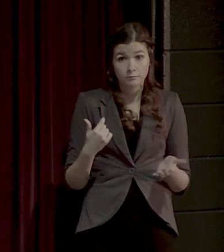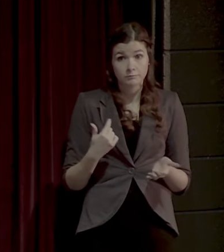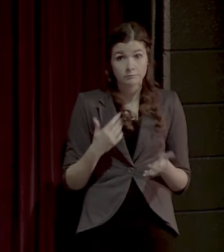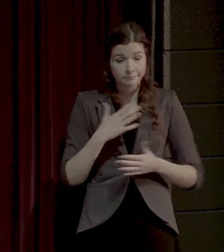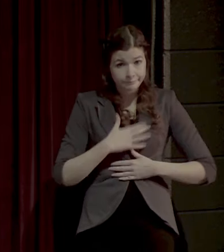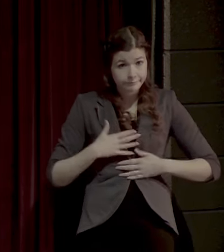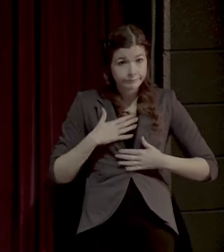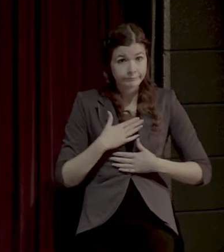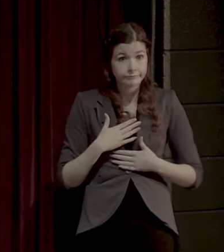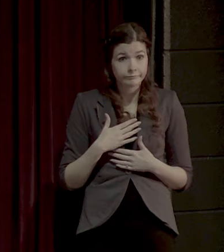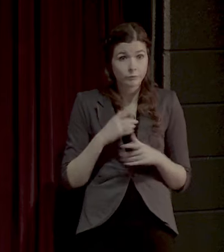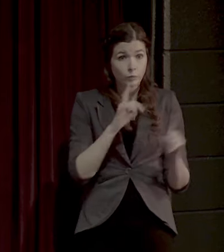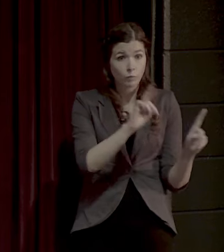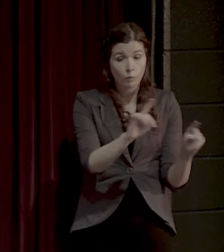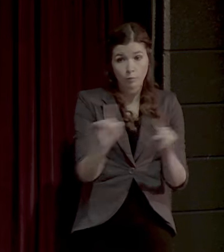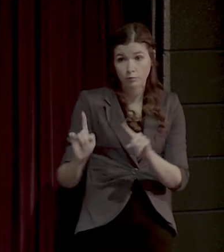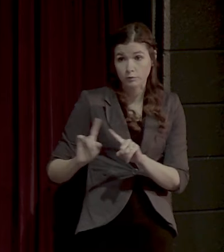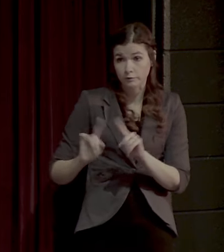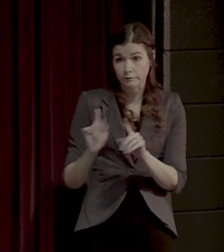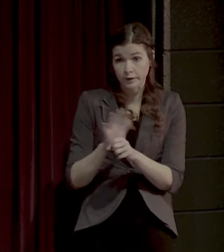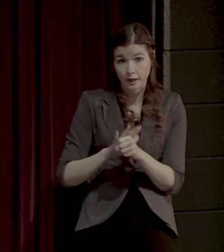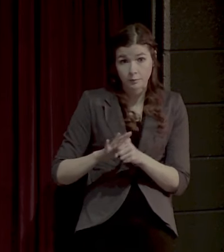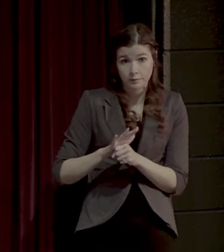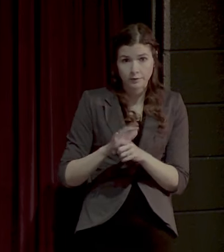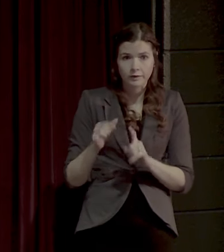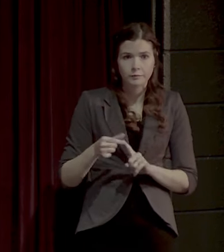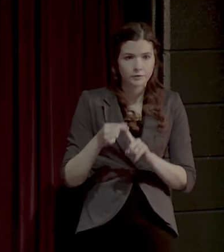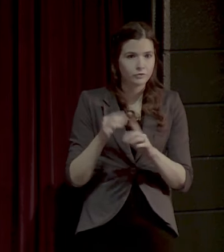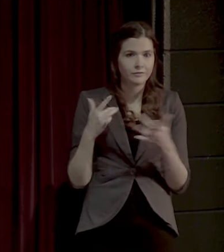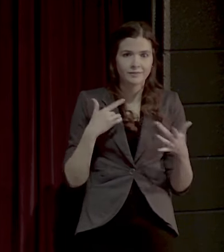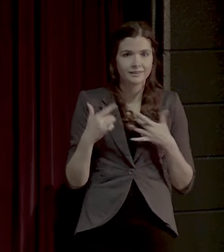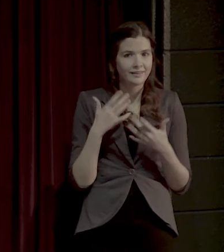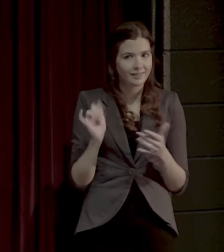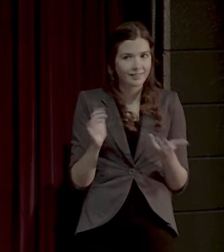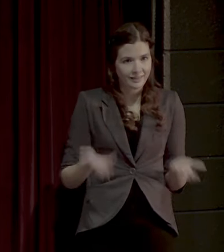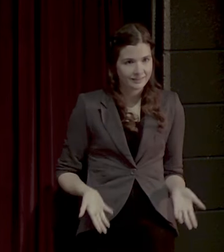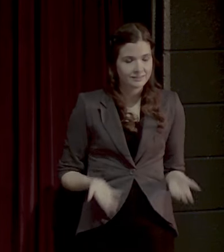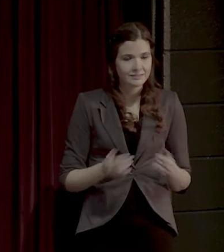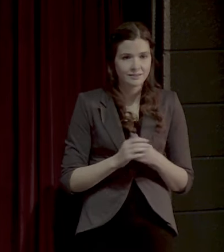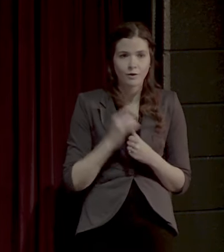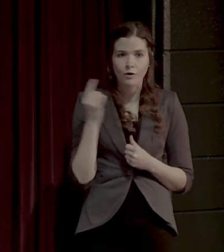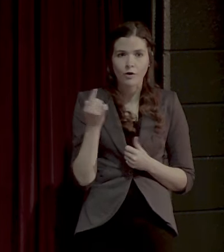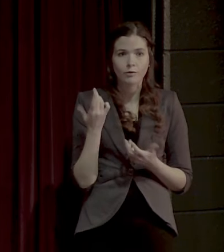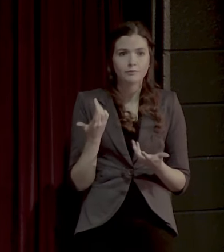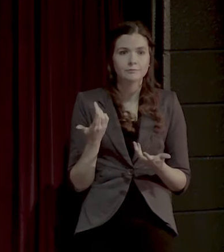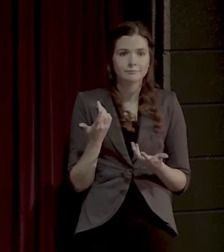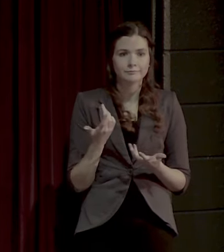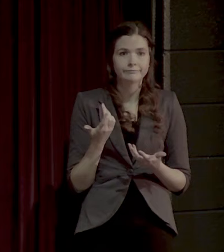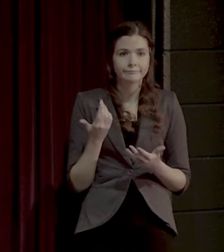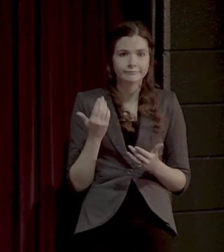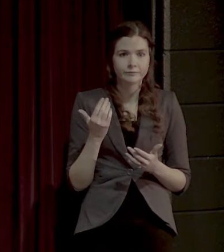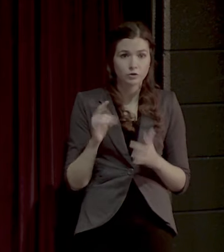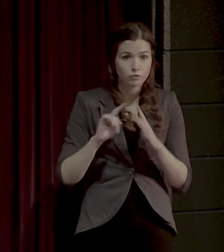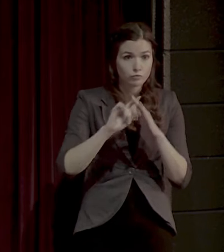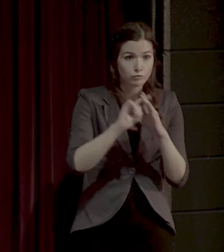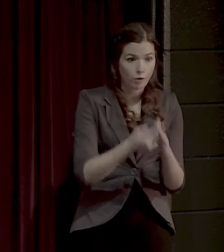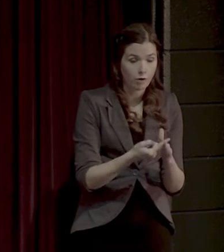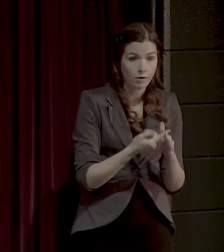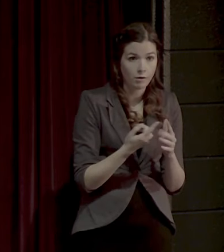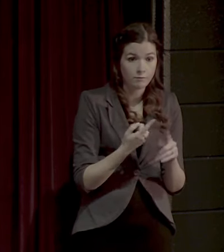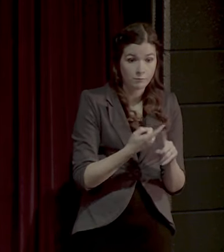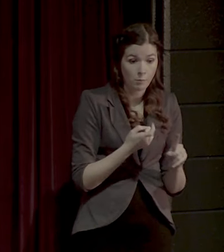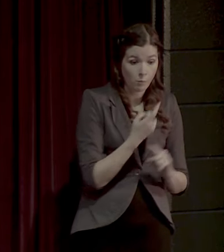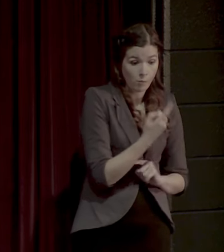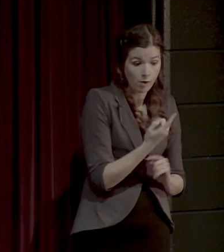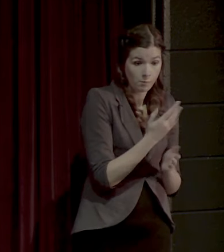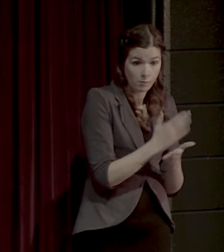particularly enjoy is visiting campuses, especially during events like this, which always serve as a stepping stone from one